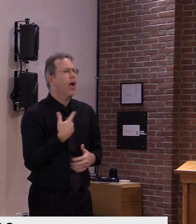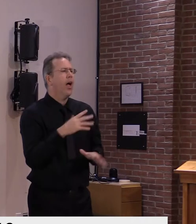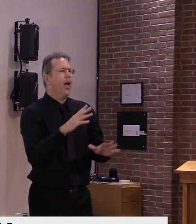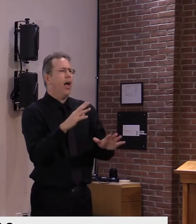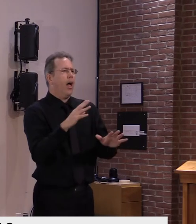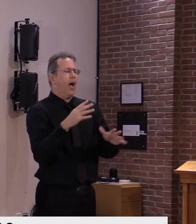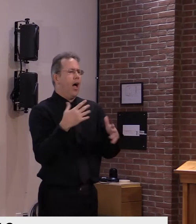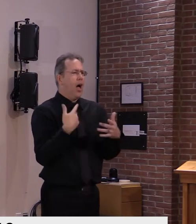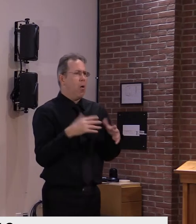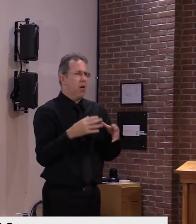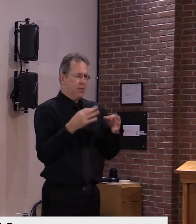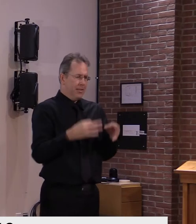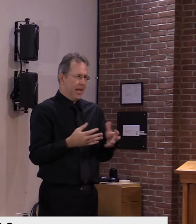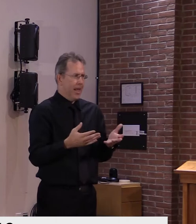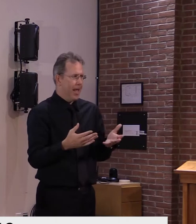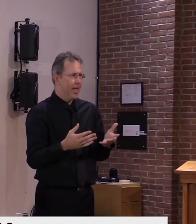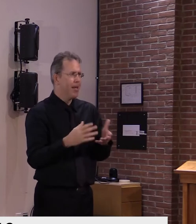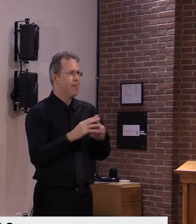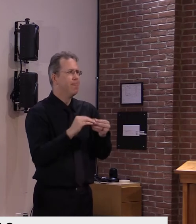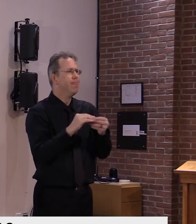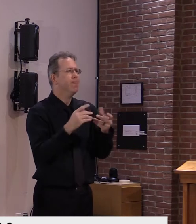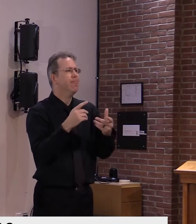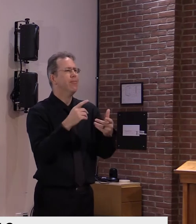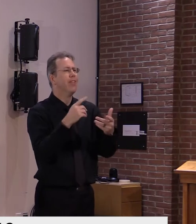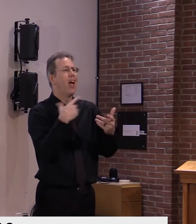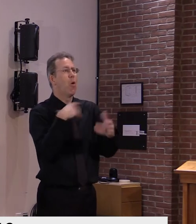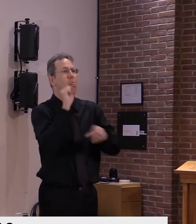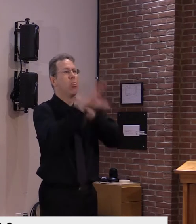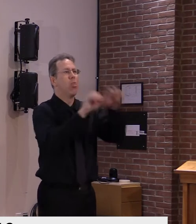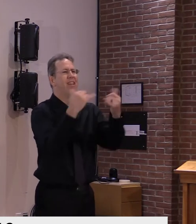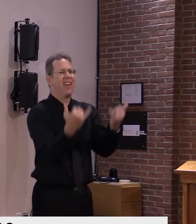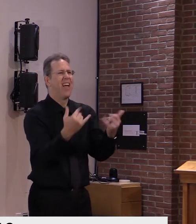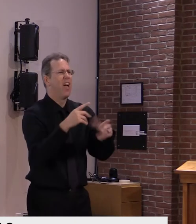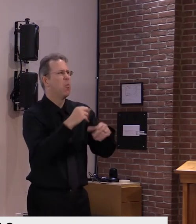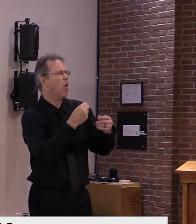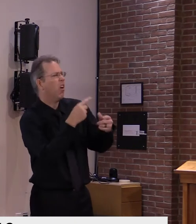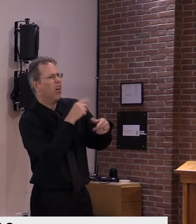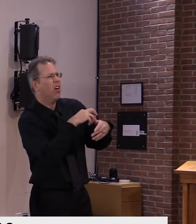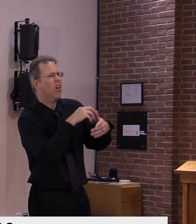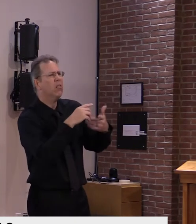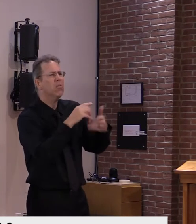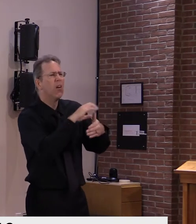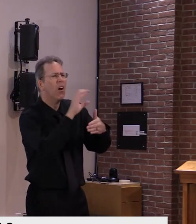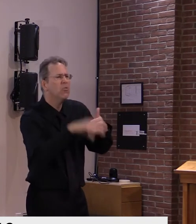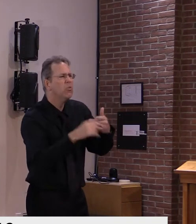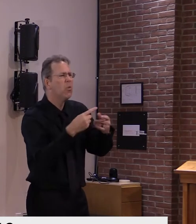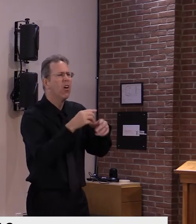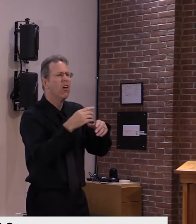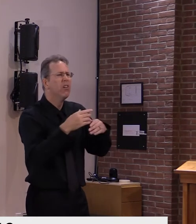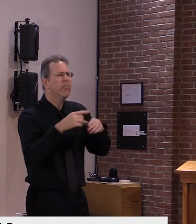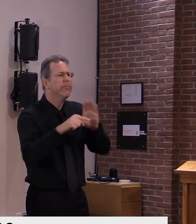just haven't got enough information to be accurate about saying that.